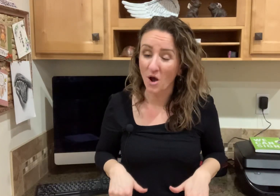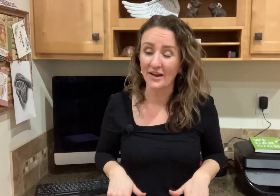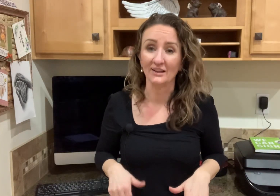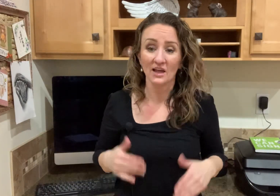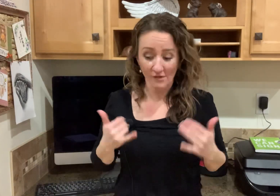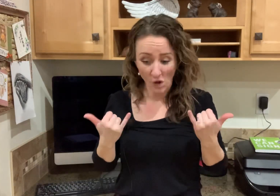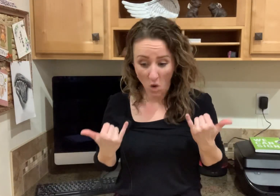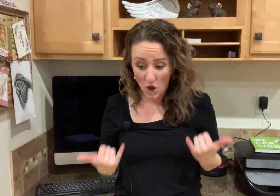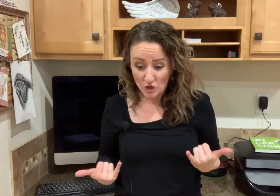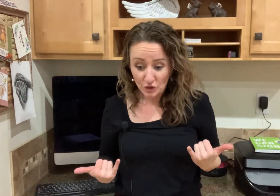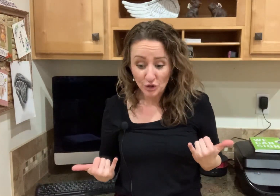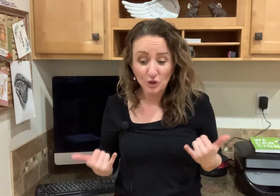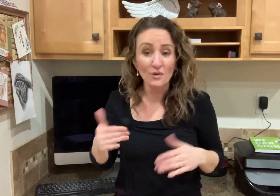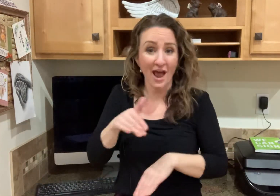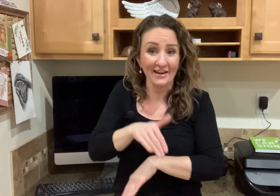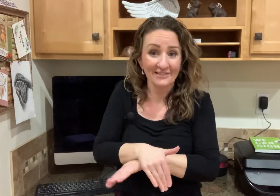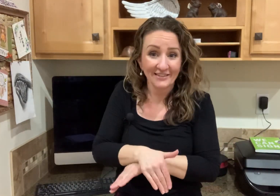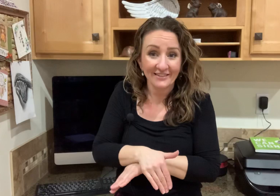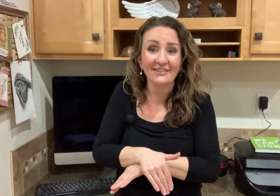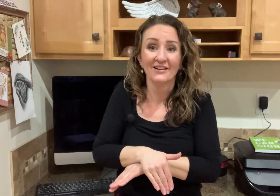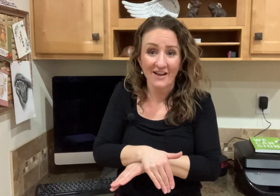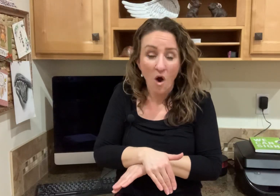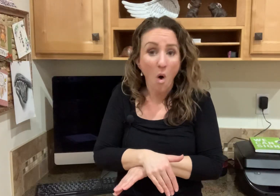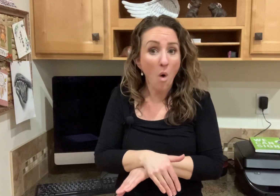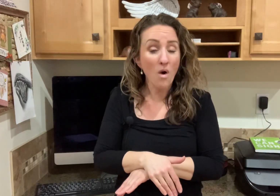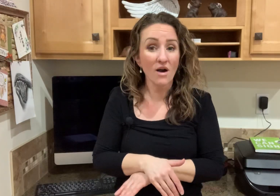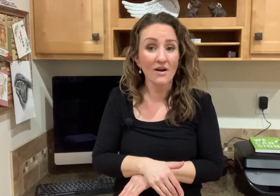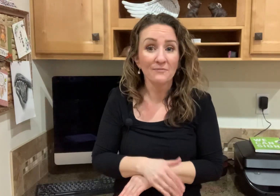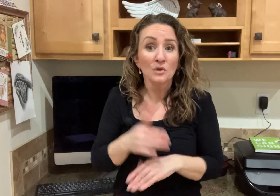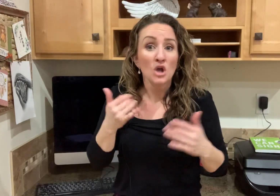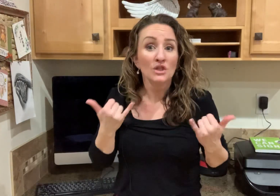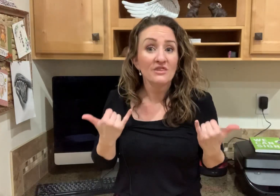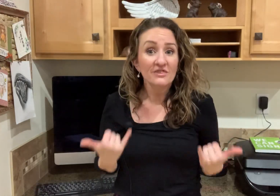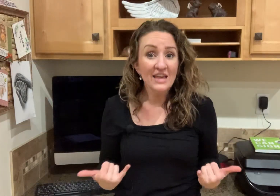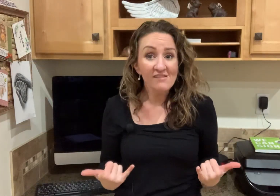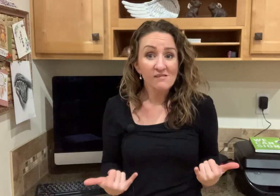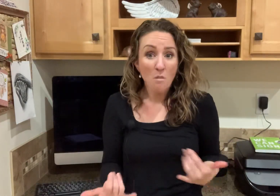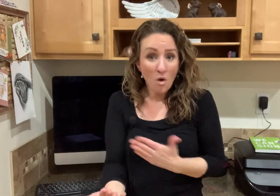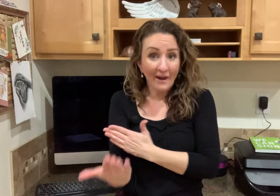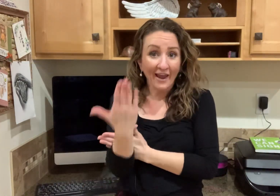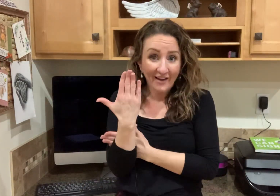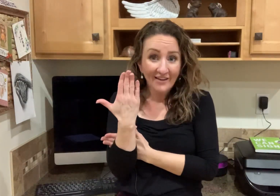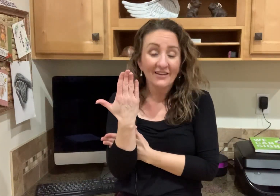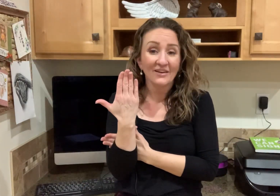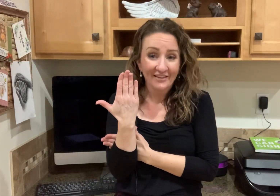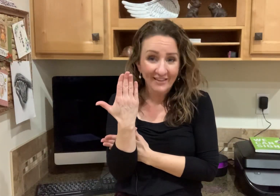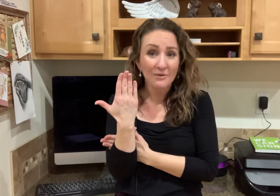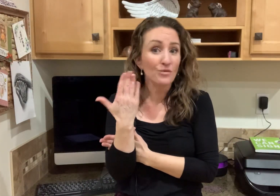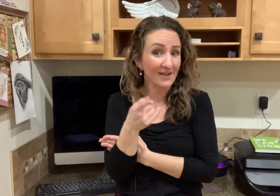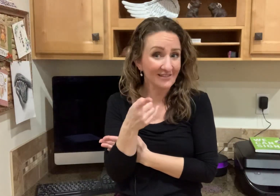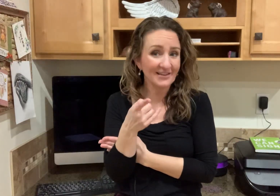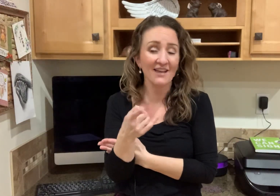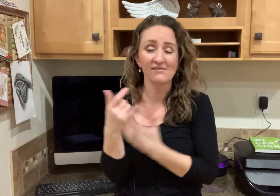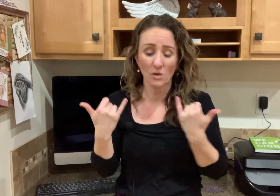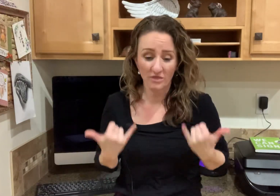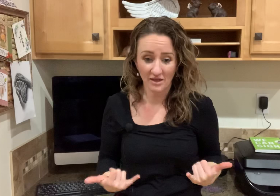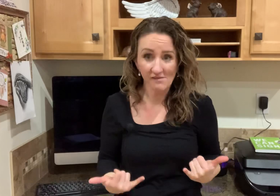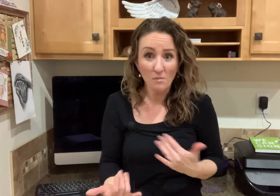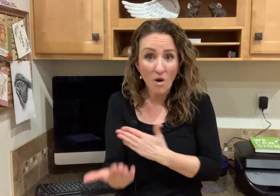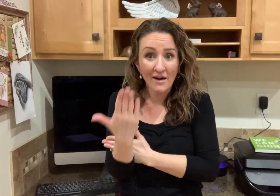body. So tonight, or this morning, present tense. So this